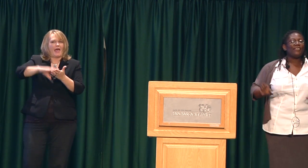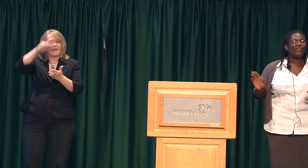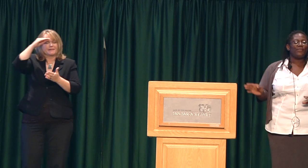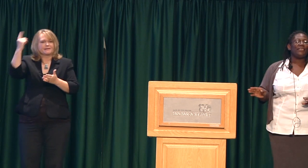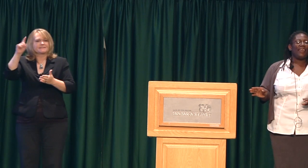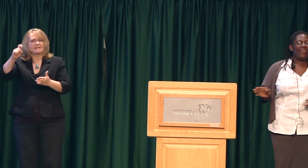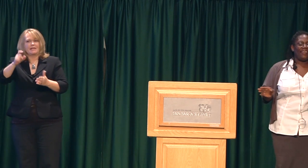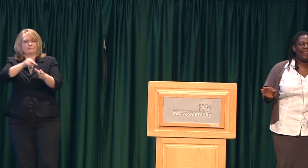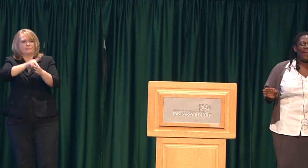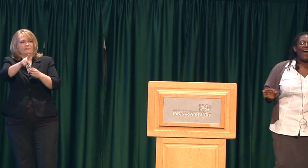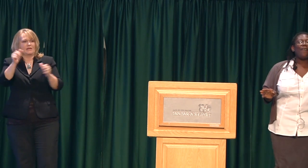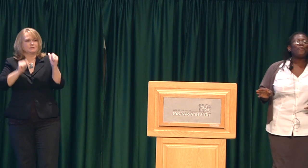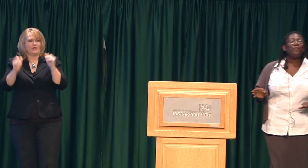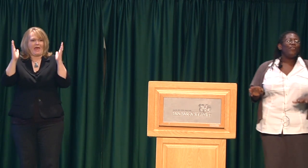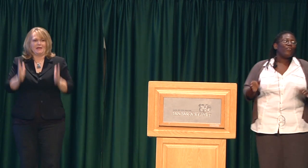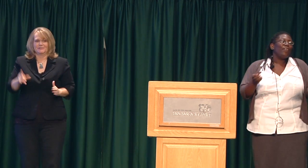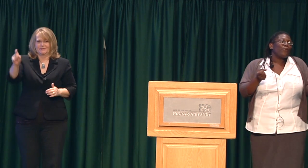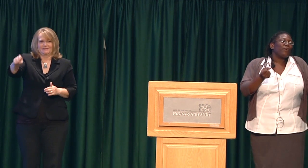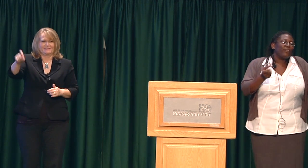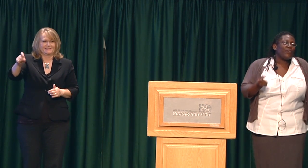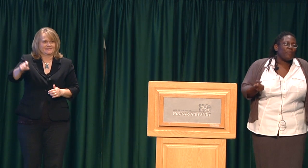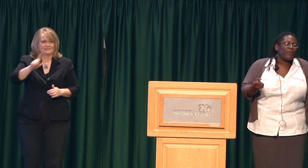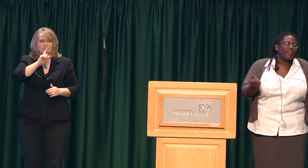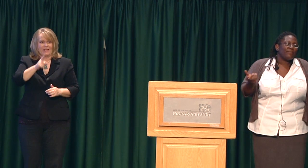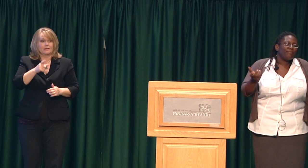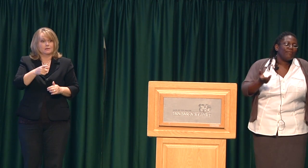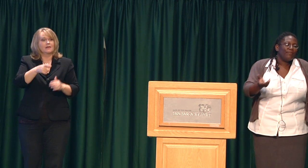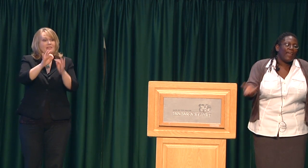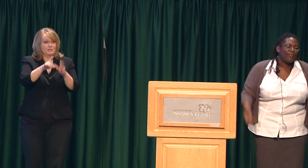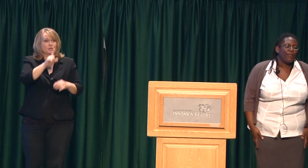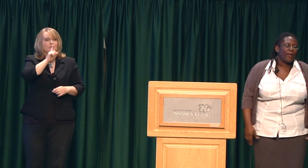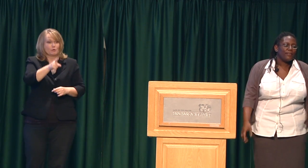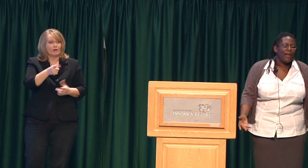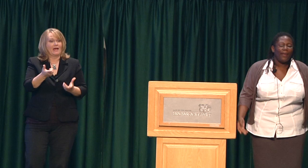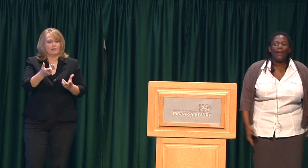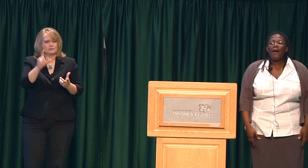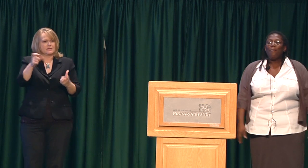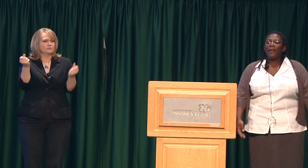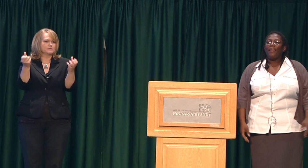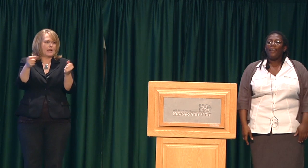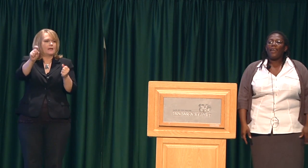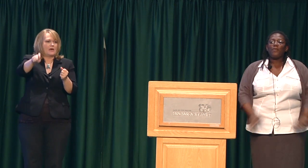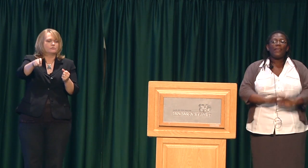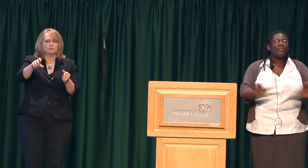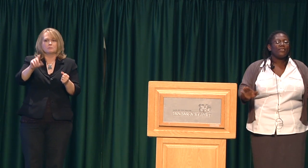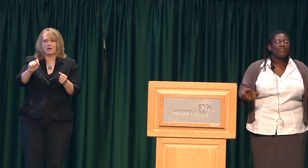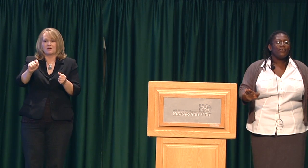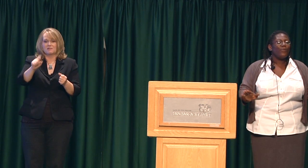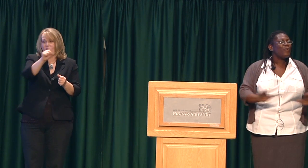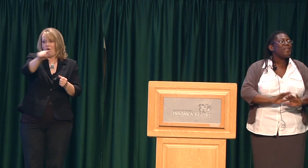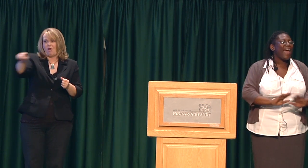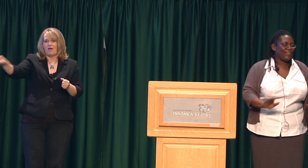get a chance to do this again, you need a real interpreter because they have to know how to sign. But everybody